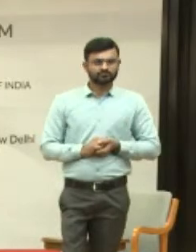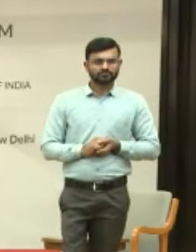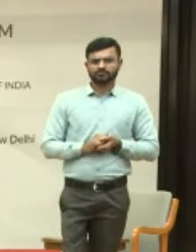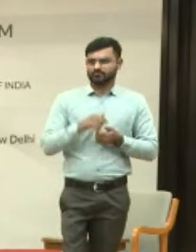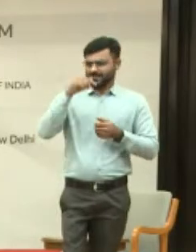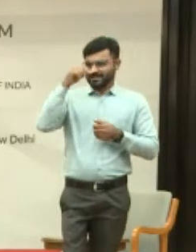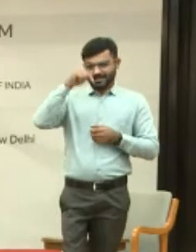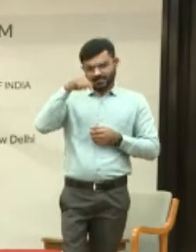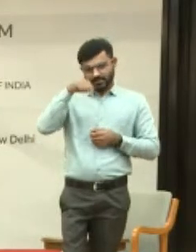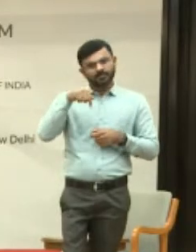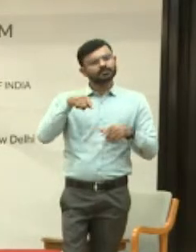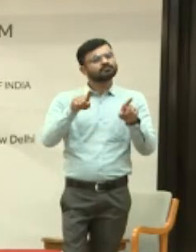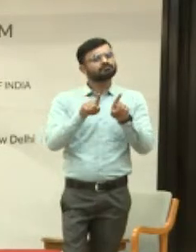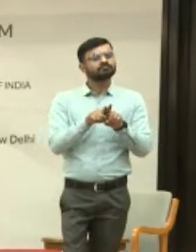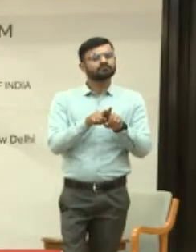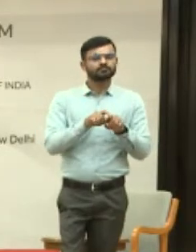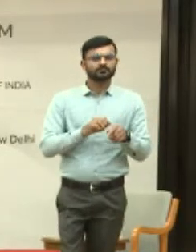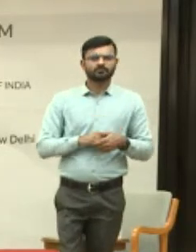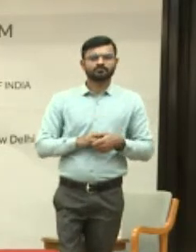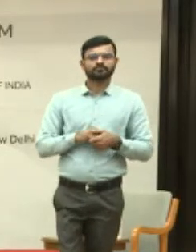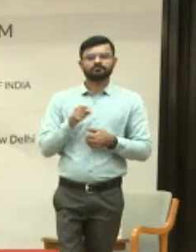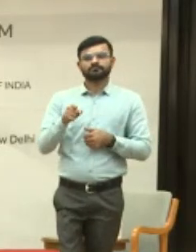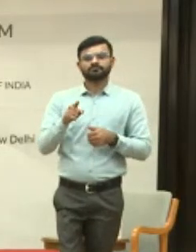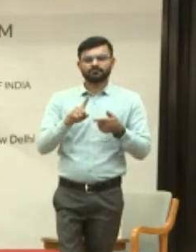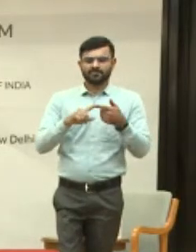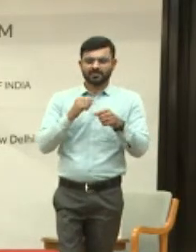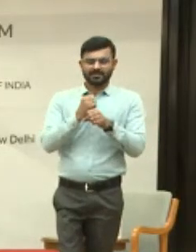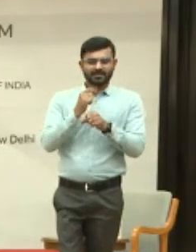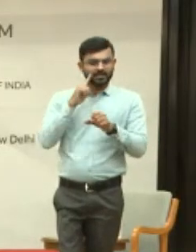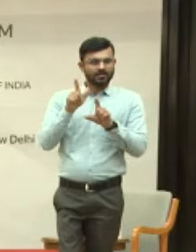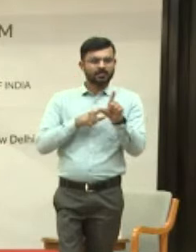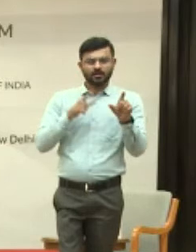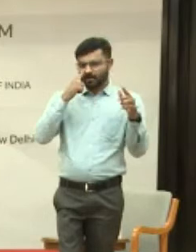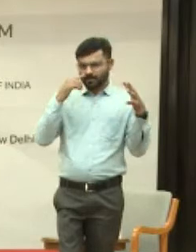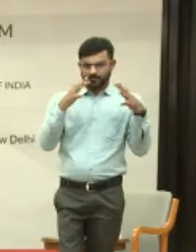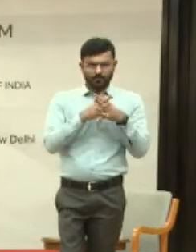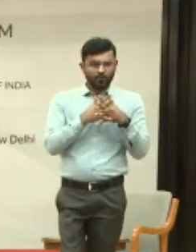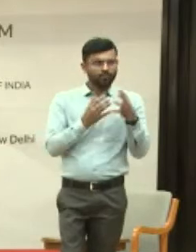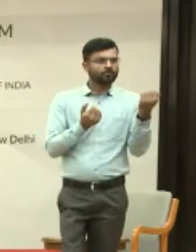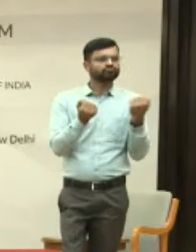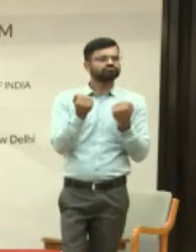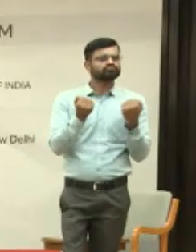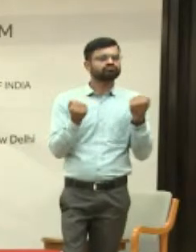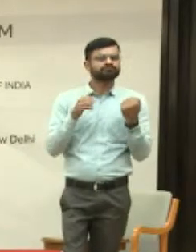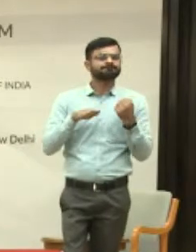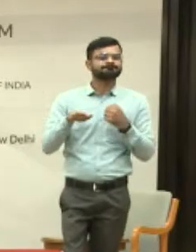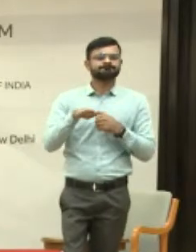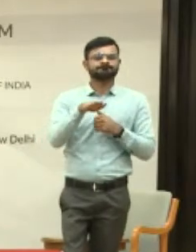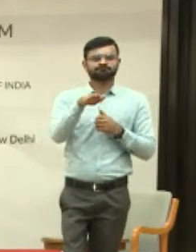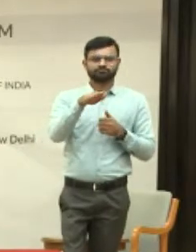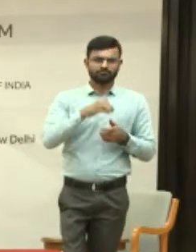even today, it is illegal for a woman to drive a car